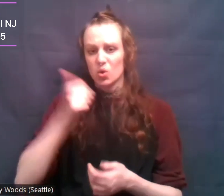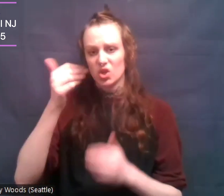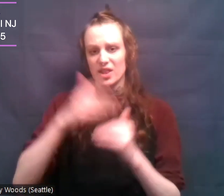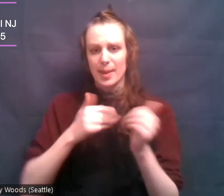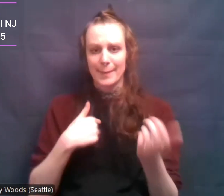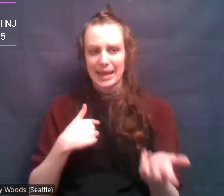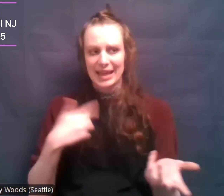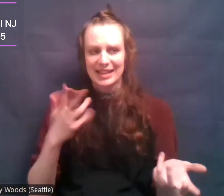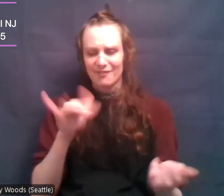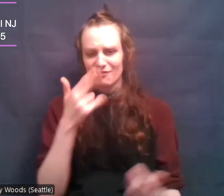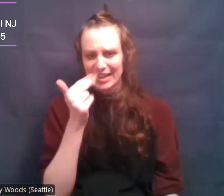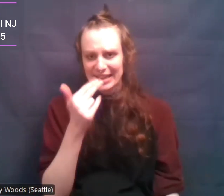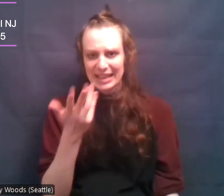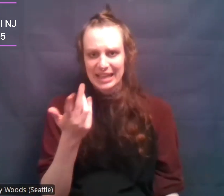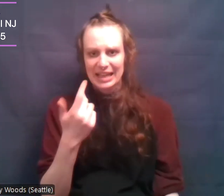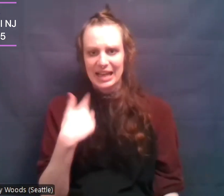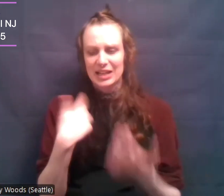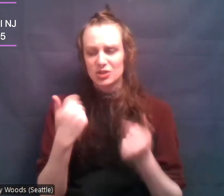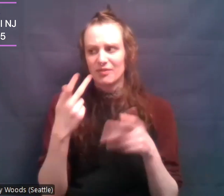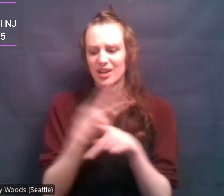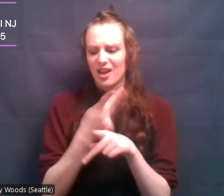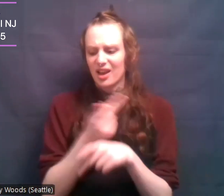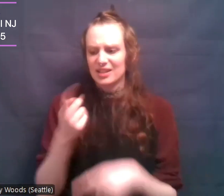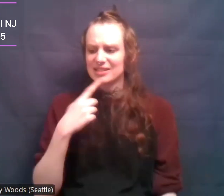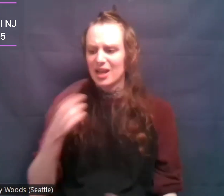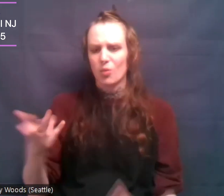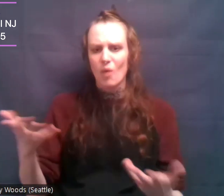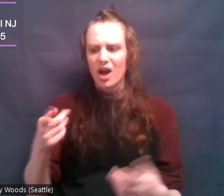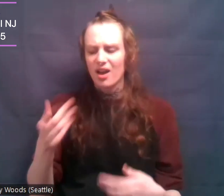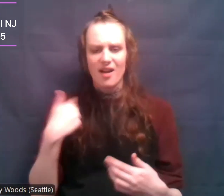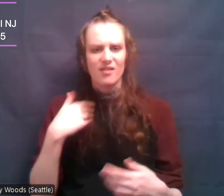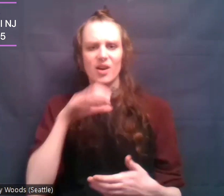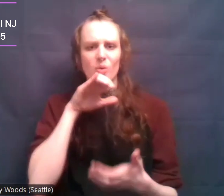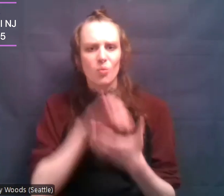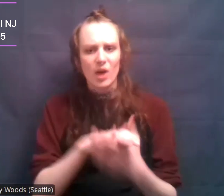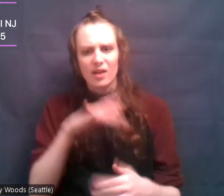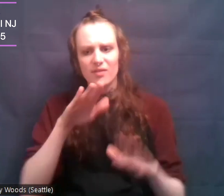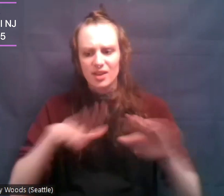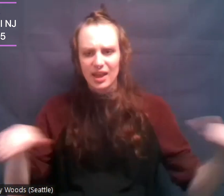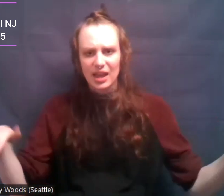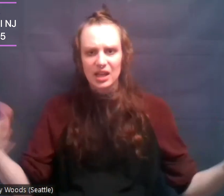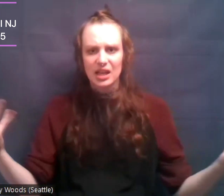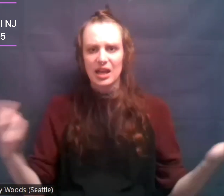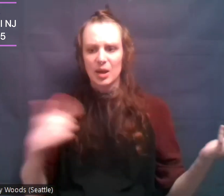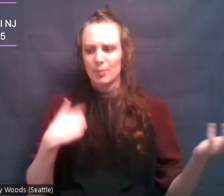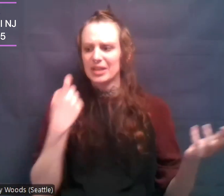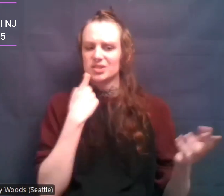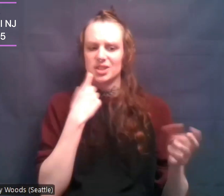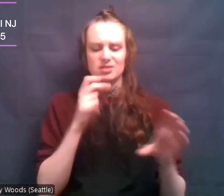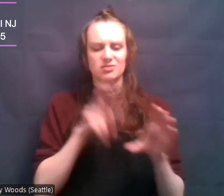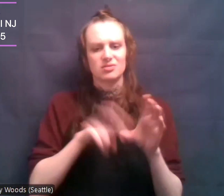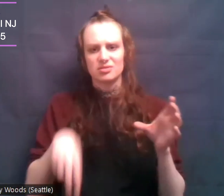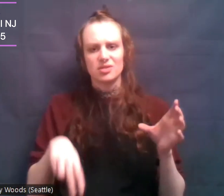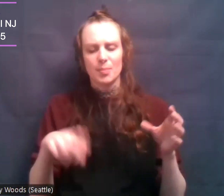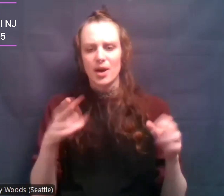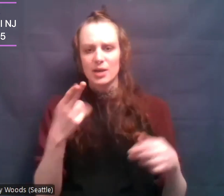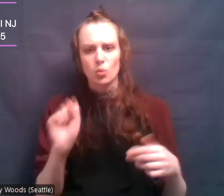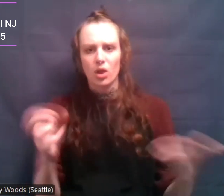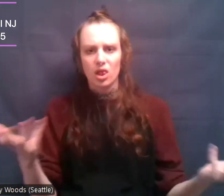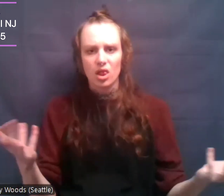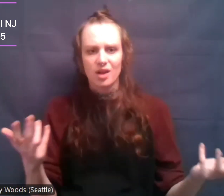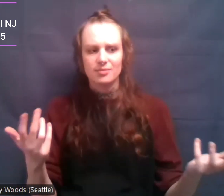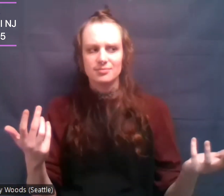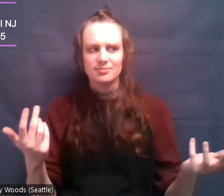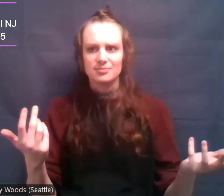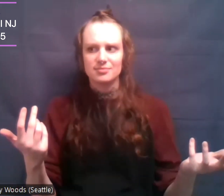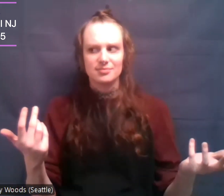out, like what do I tell this dude? He's got like a wife and kids, and I'm like, I just dropped out of high school. And like, but that's the